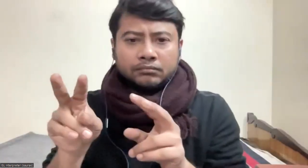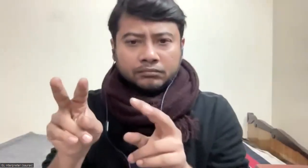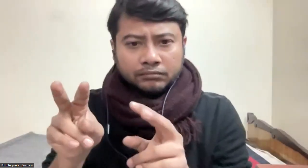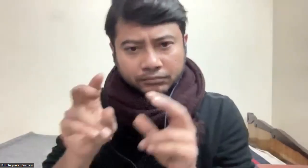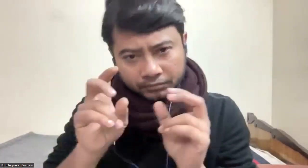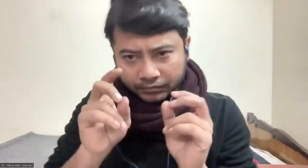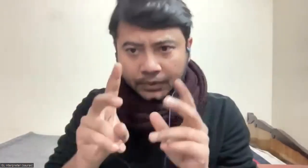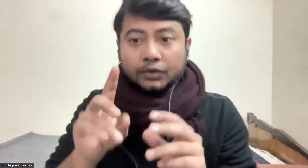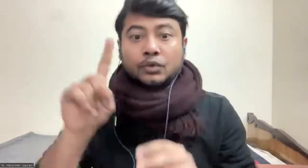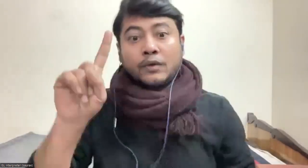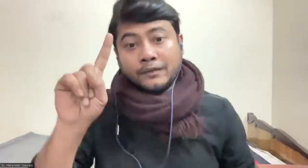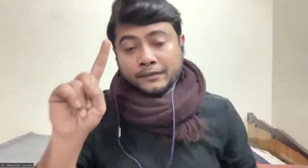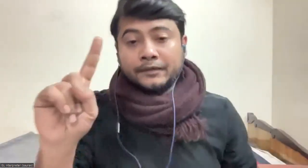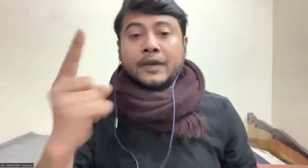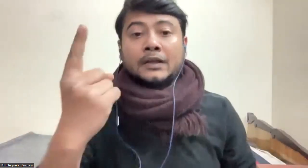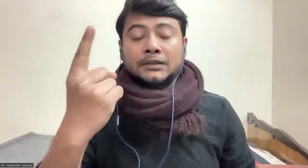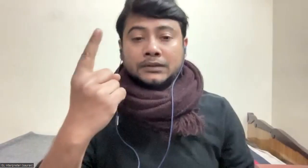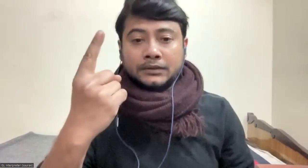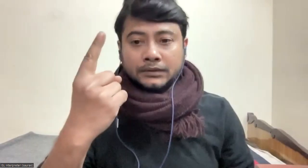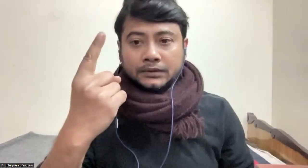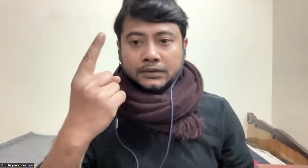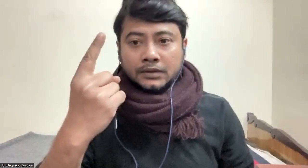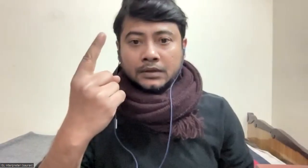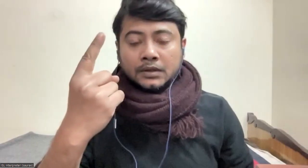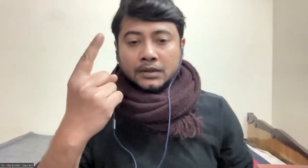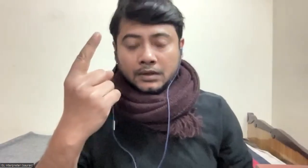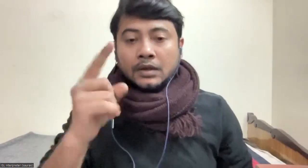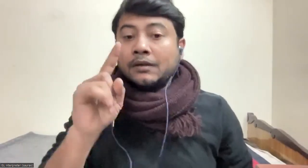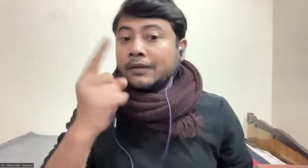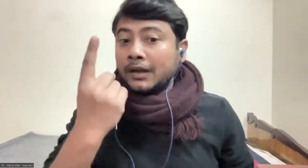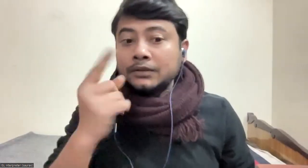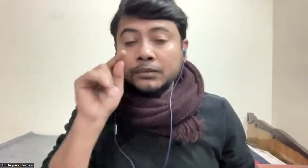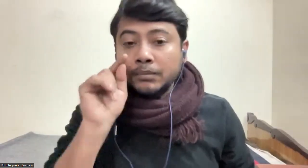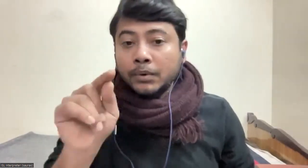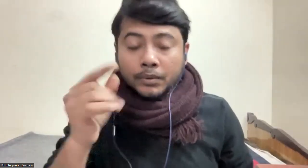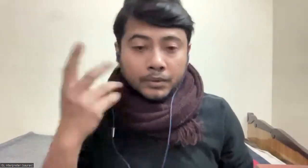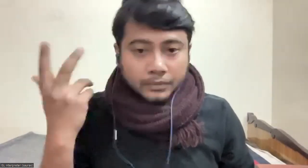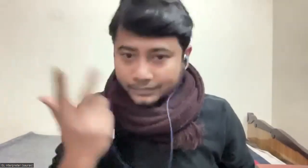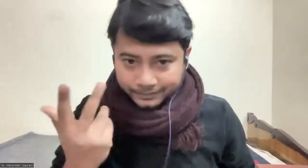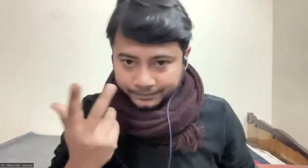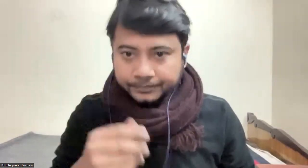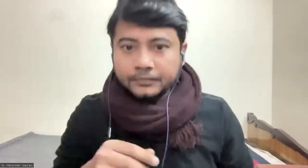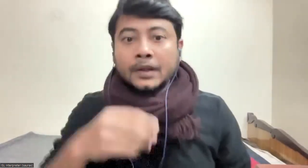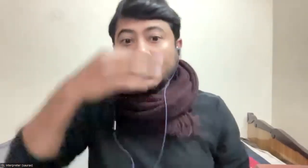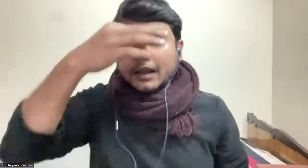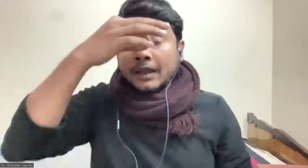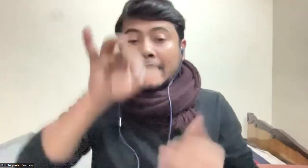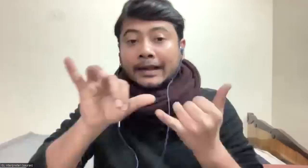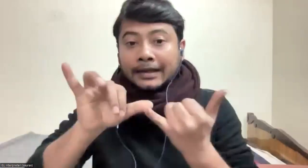criticize or say anything bad about those people who are devotees of Krishna.